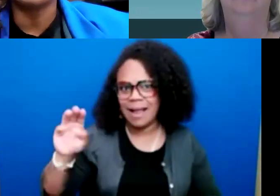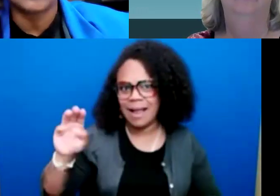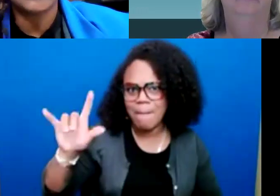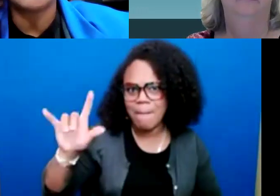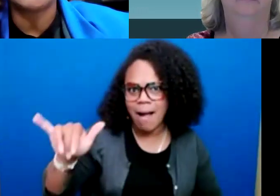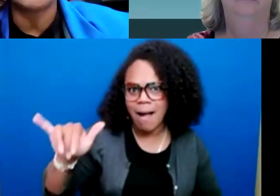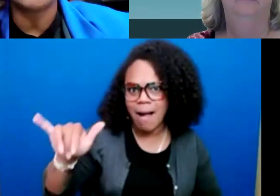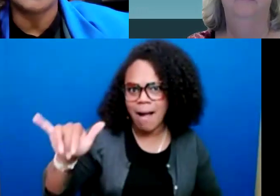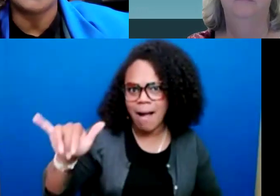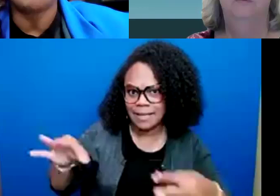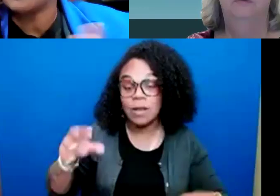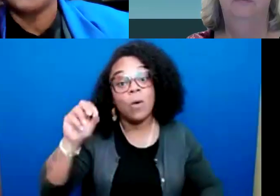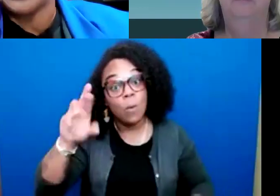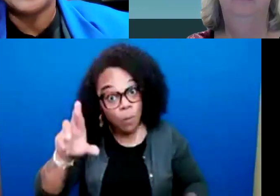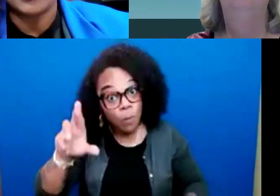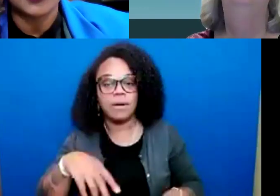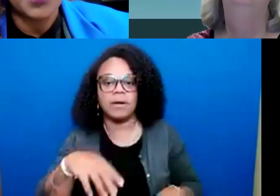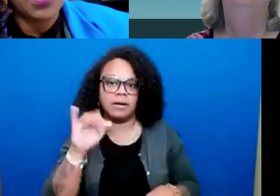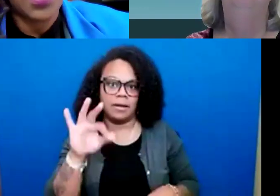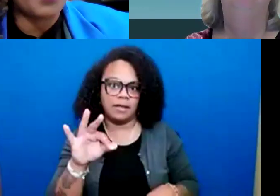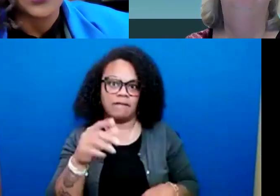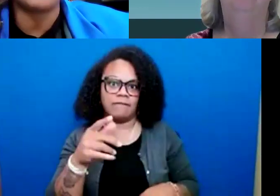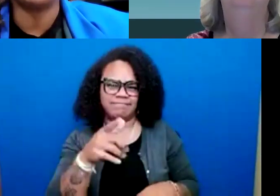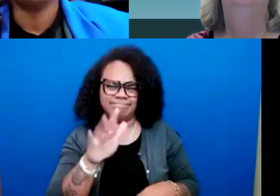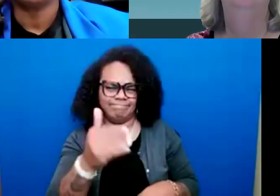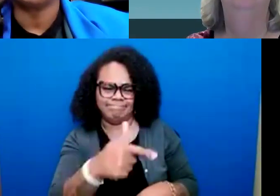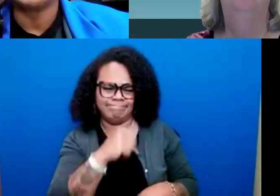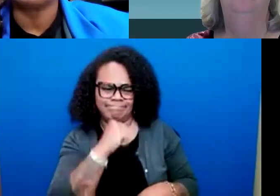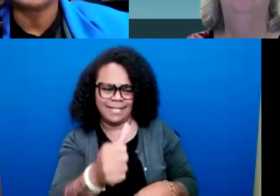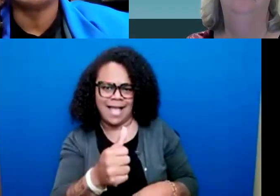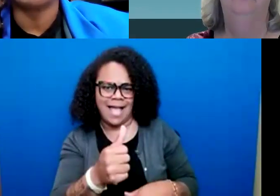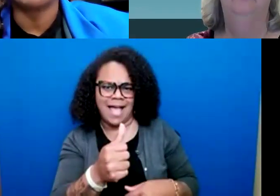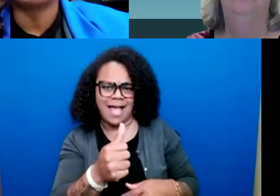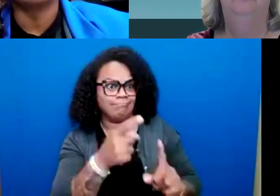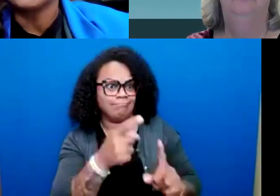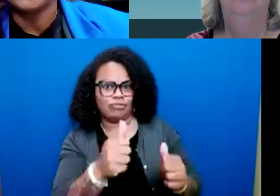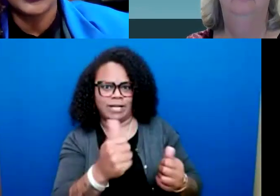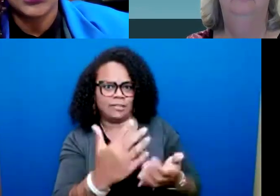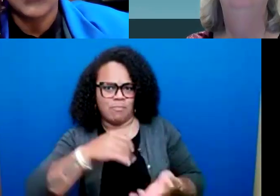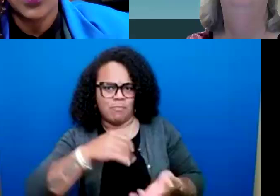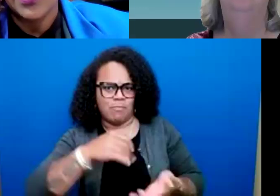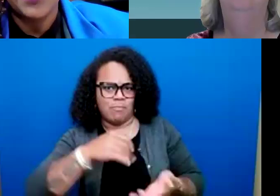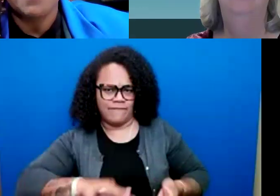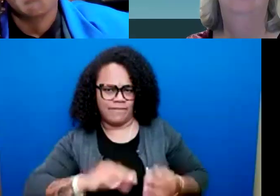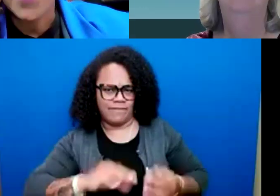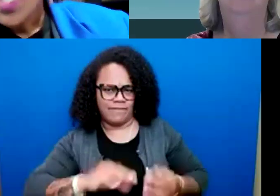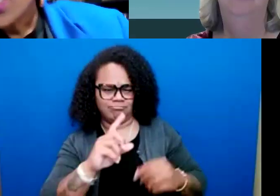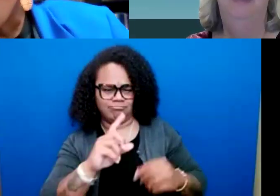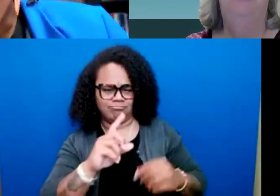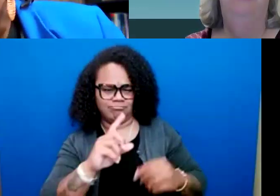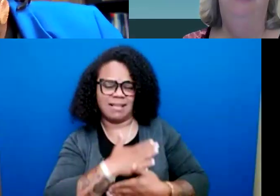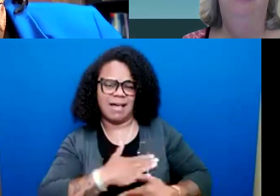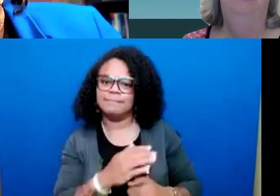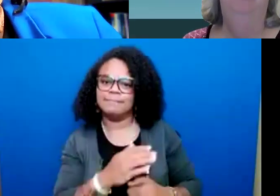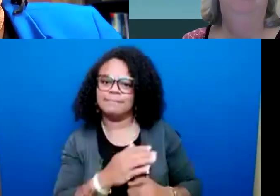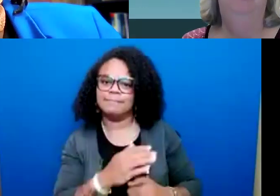if you're just you're not intended to be a profit and you're really doing this for a hobby.